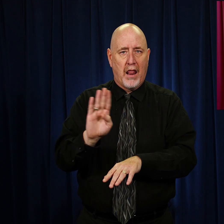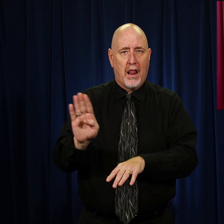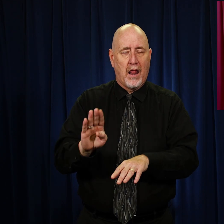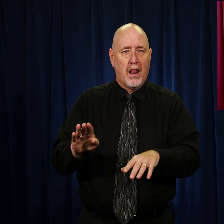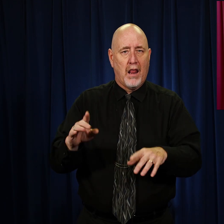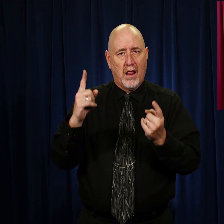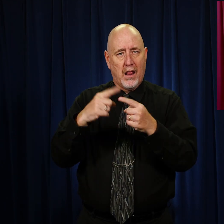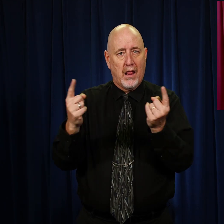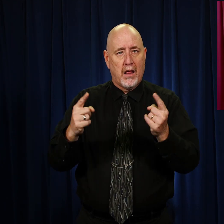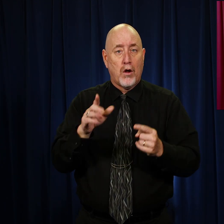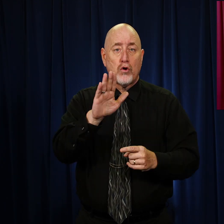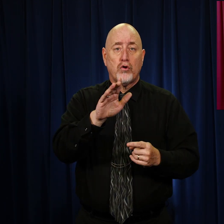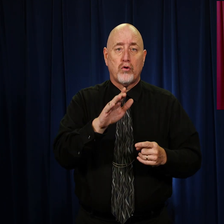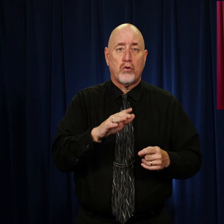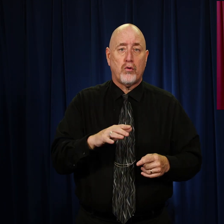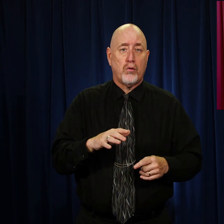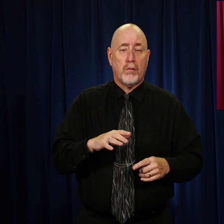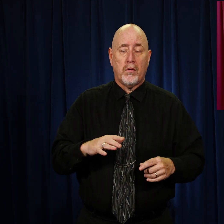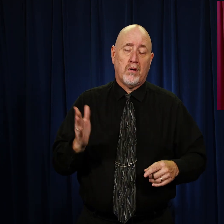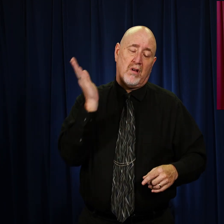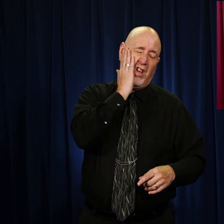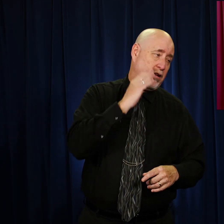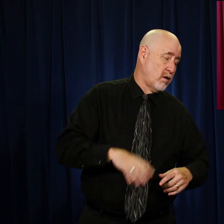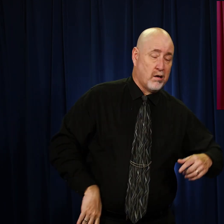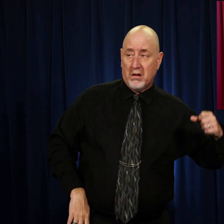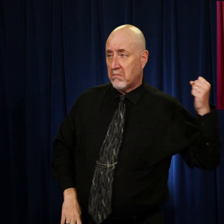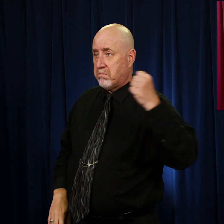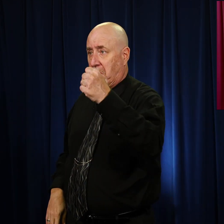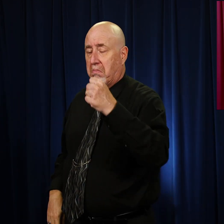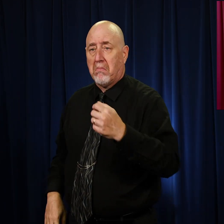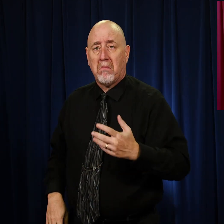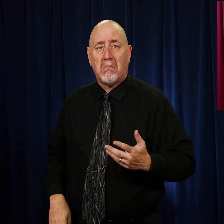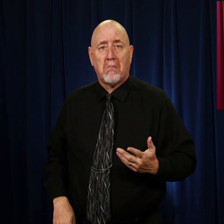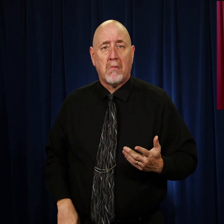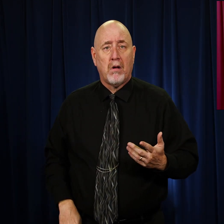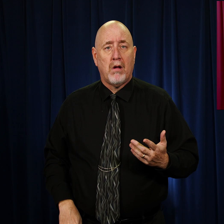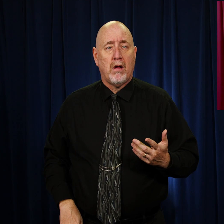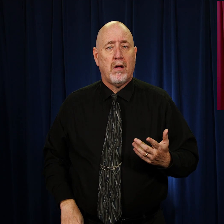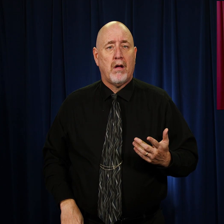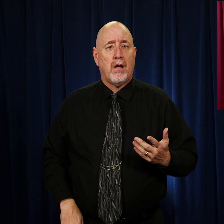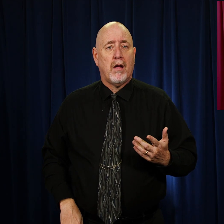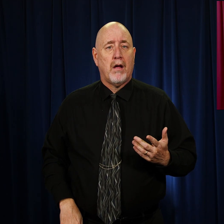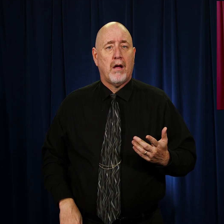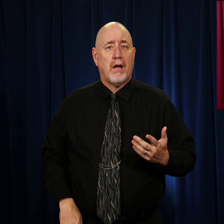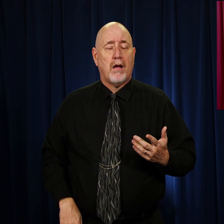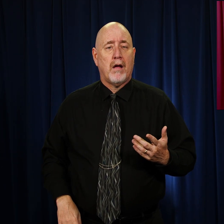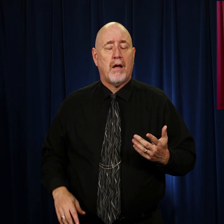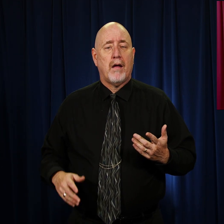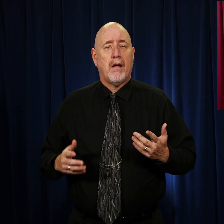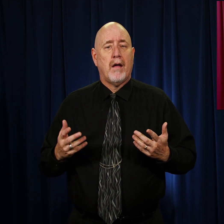dispute. You're turning around and punching the person in the mouth that